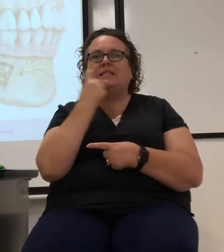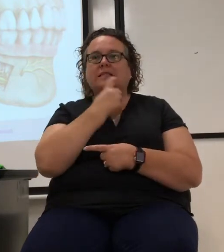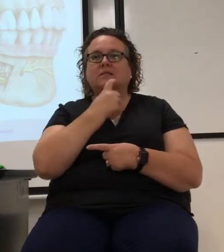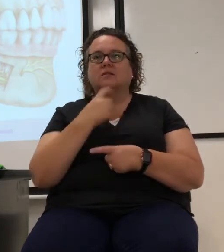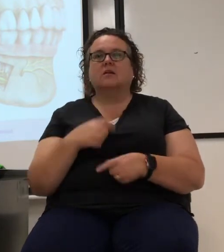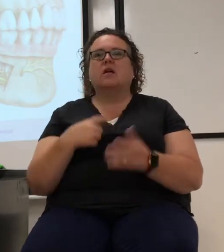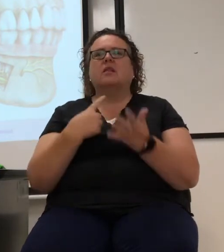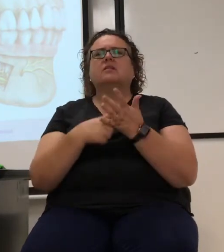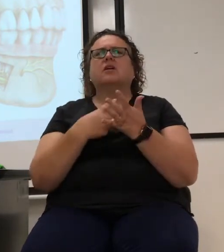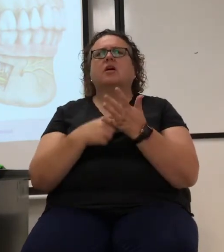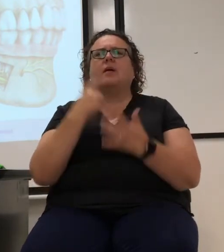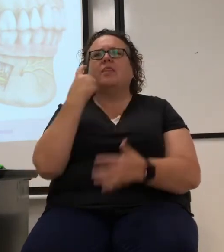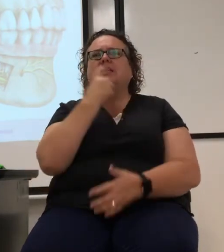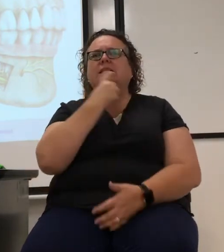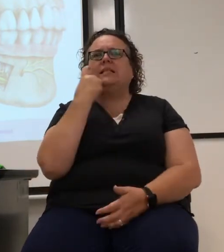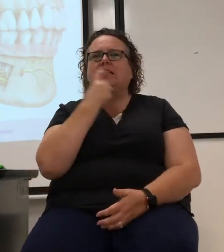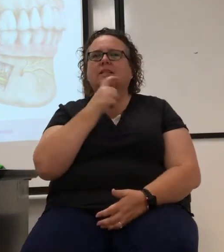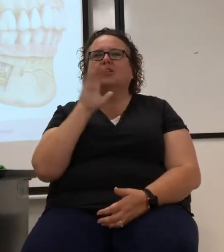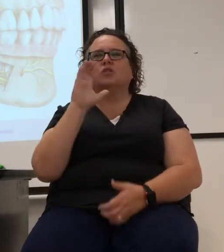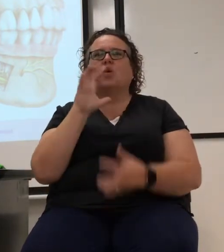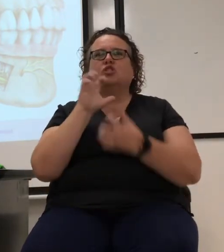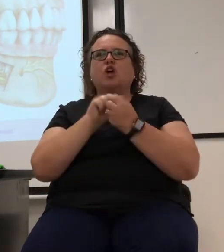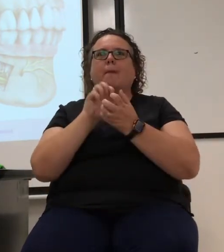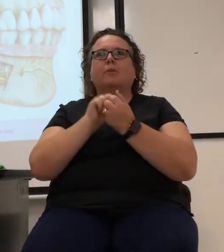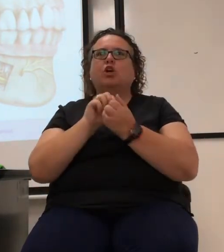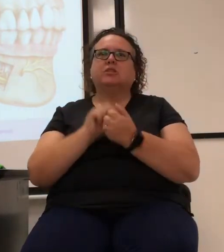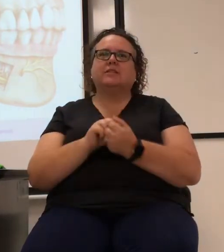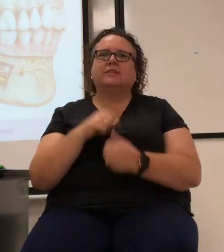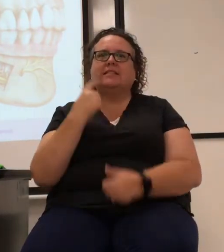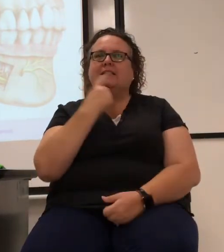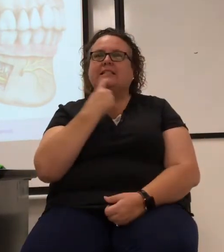Let's talk about the teeth, your chompers.